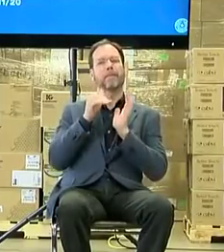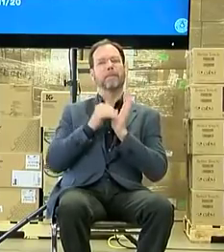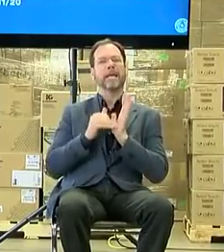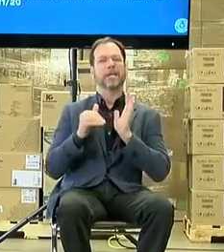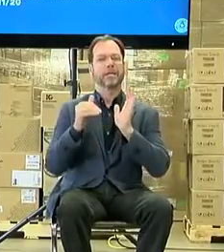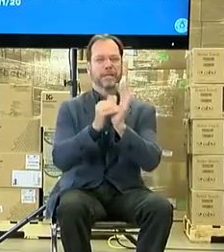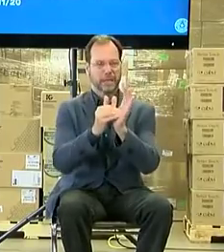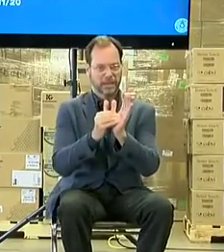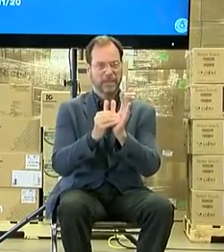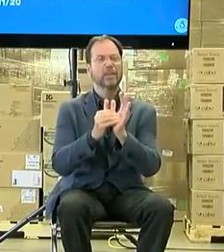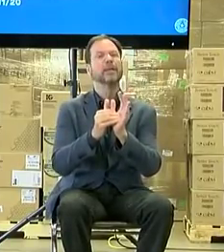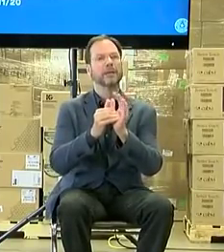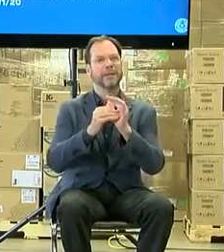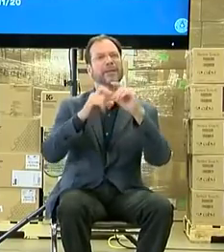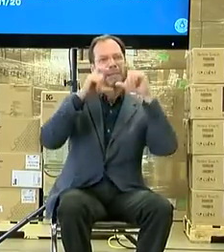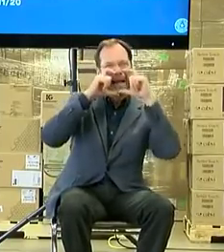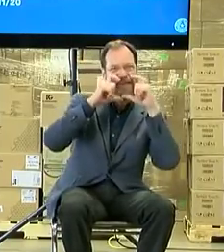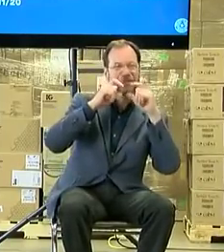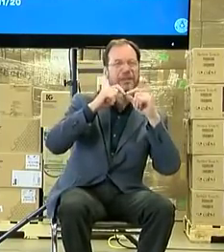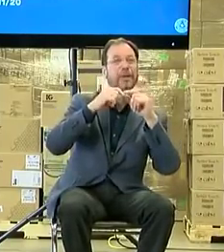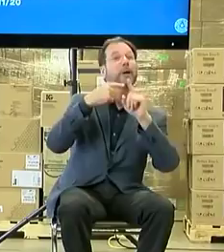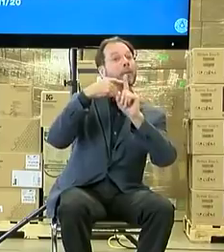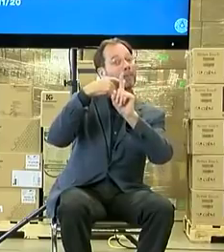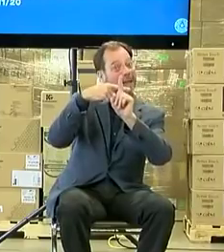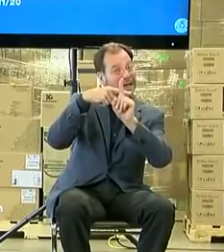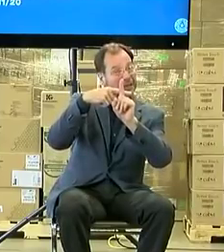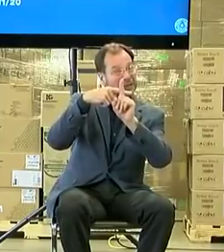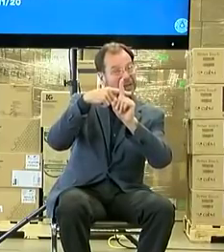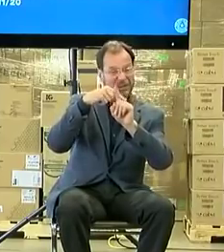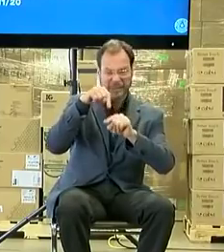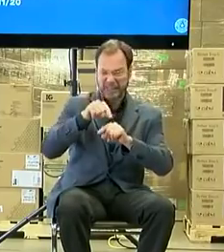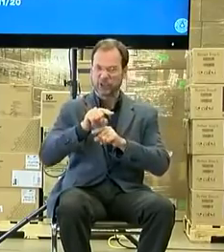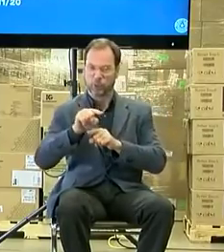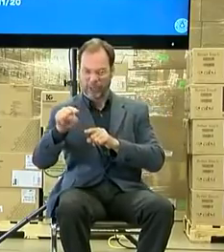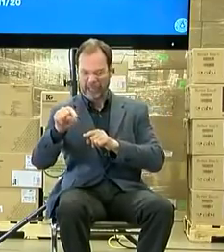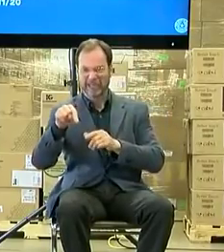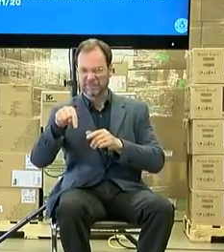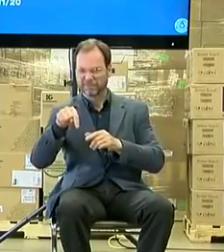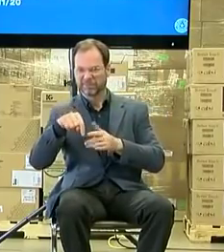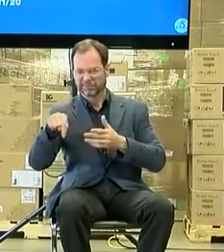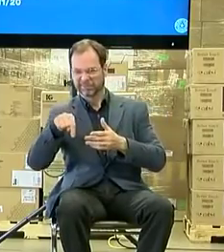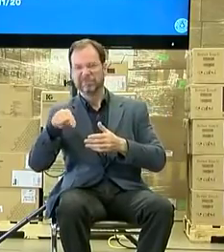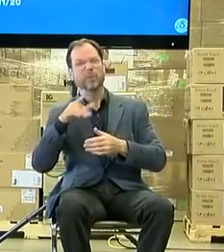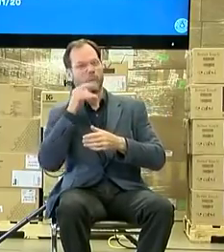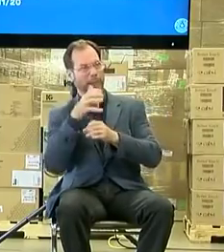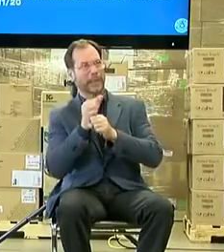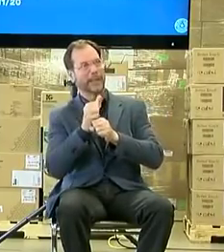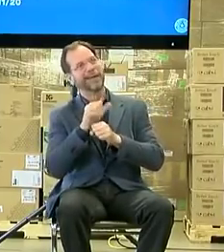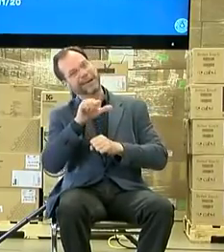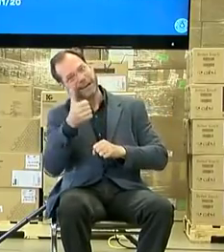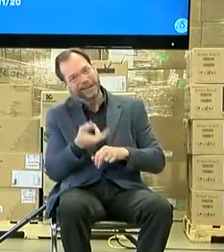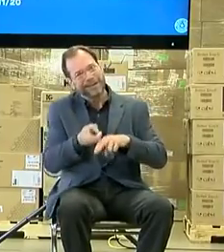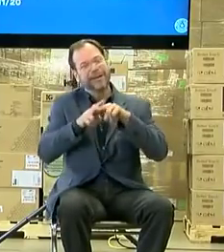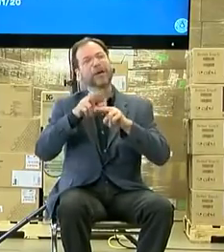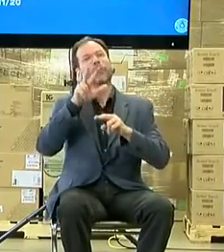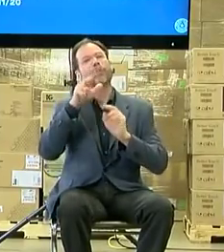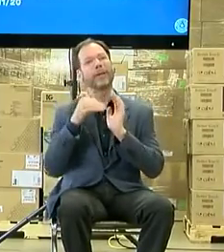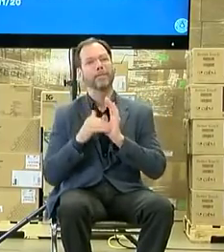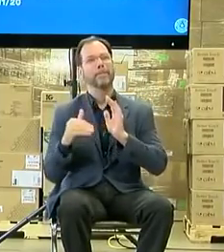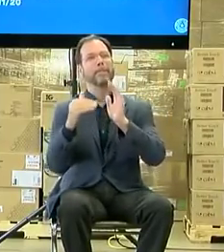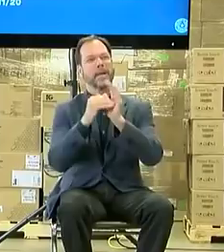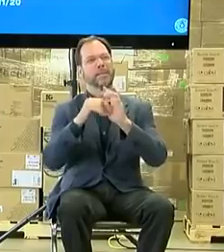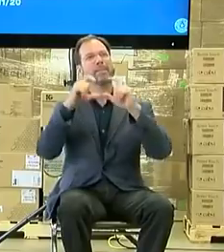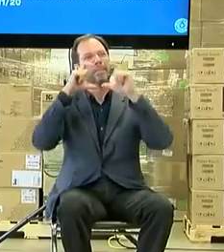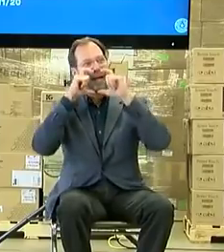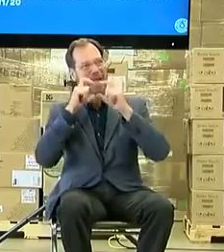million masks. In addition to that, later this week we will be receiving an additional 3 million